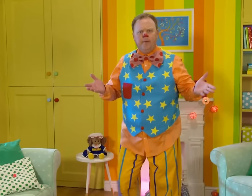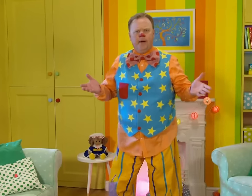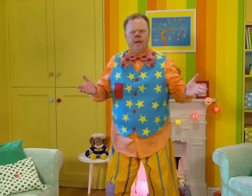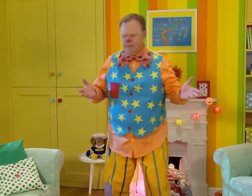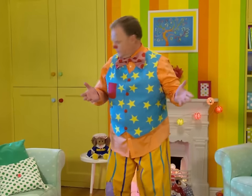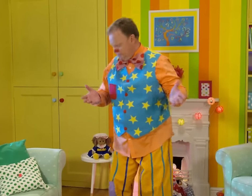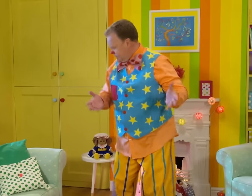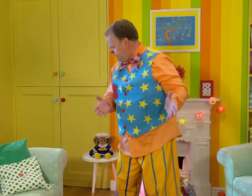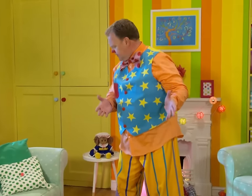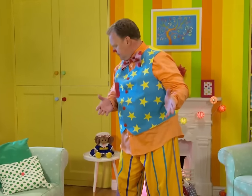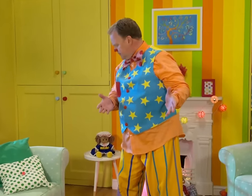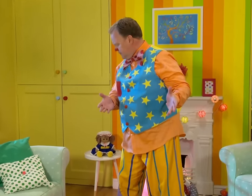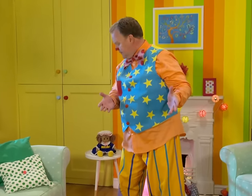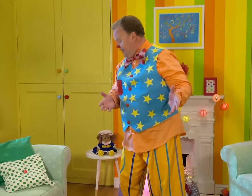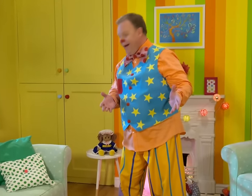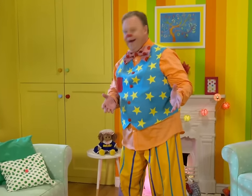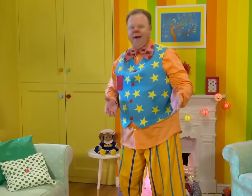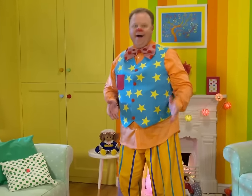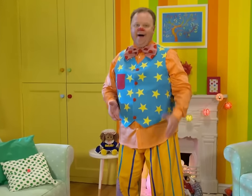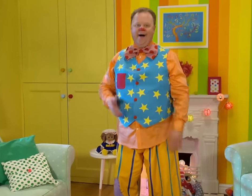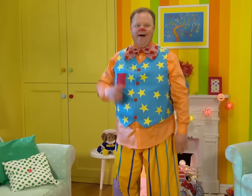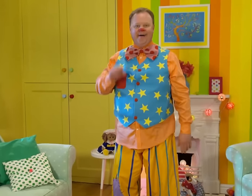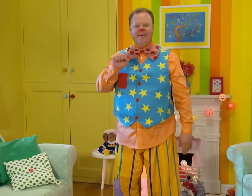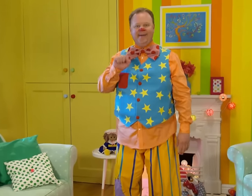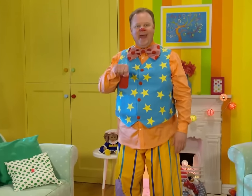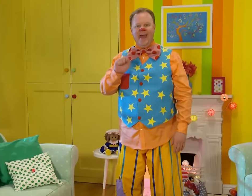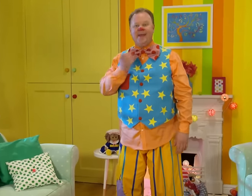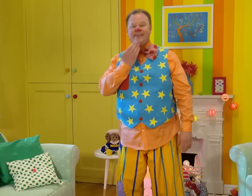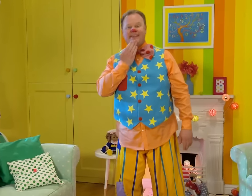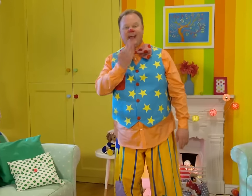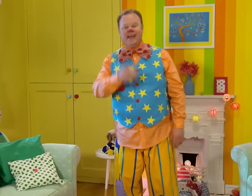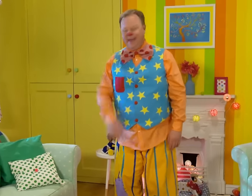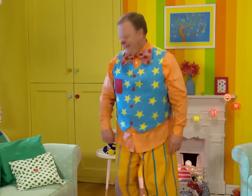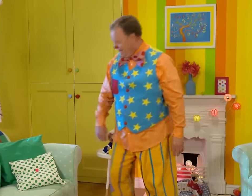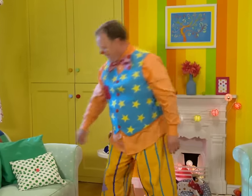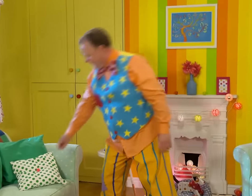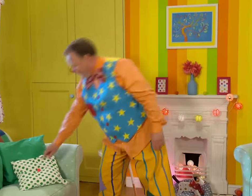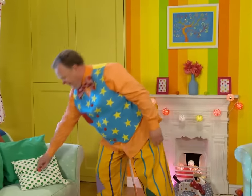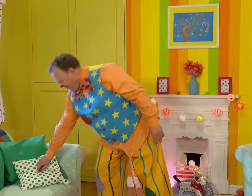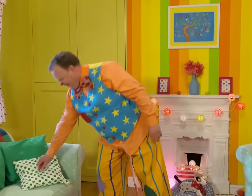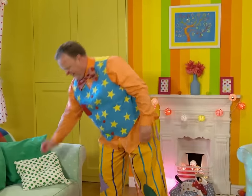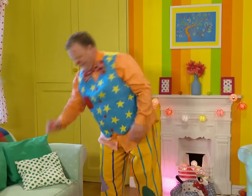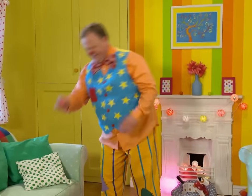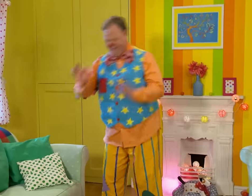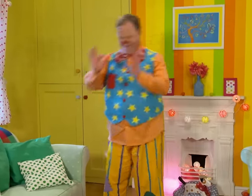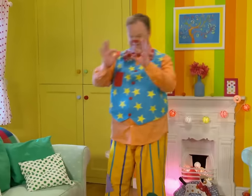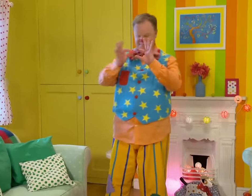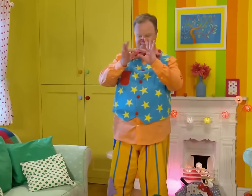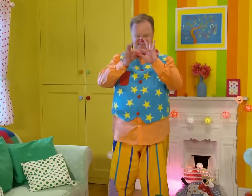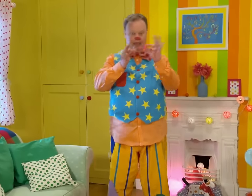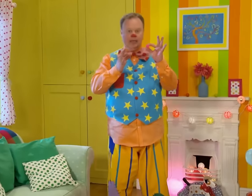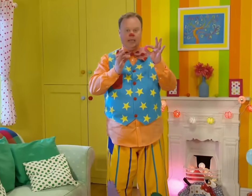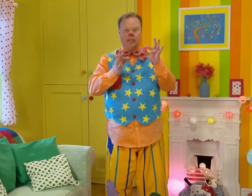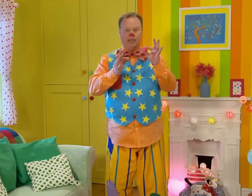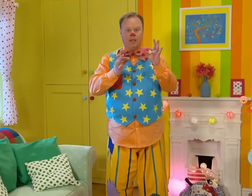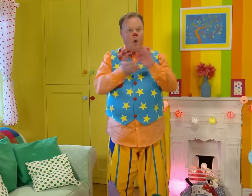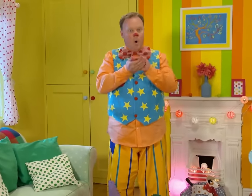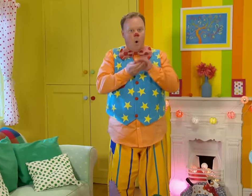What? Your new bouncy ball. Oh, yes, thank you. Woohoo! Hold on tight now,